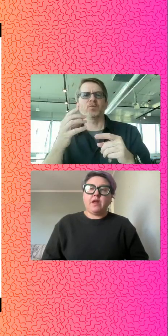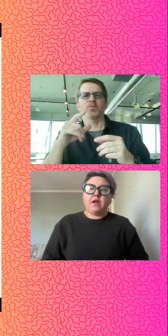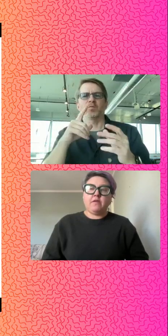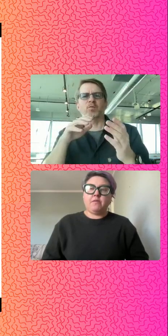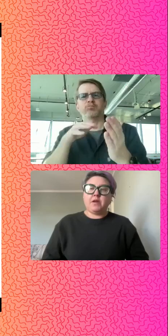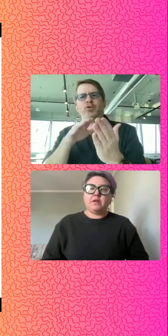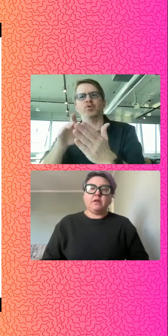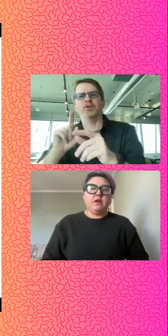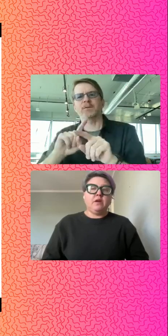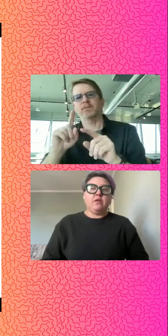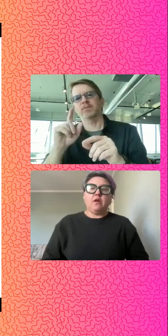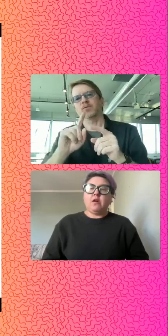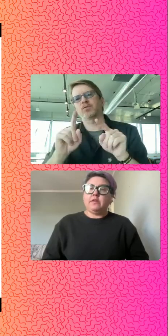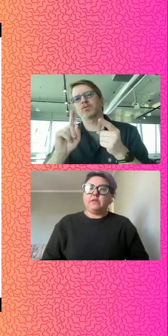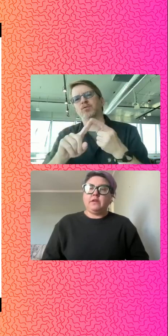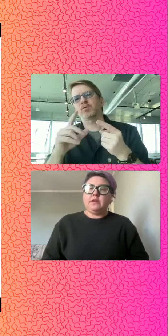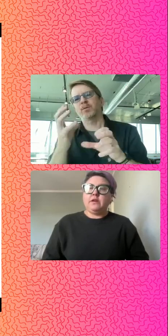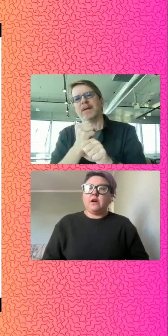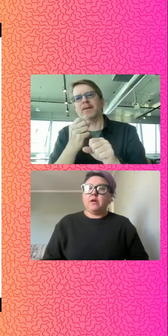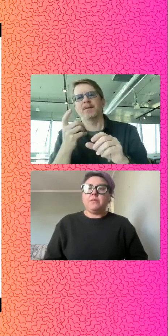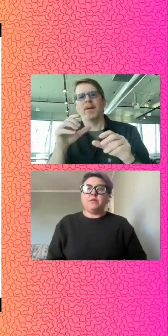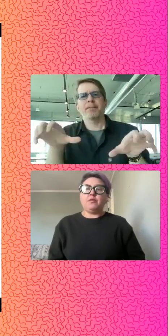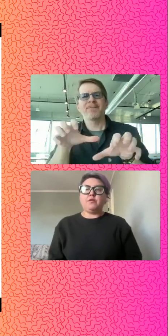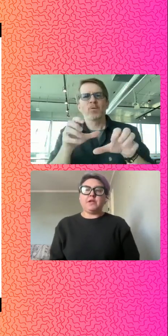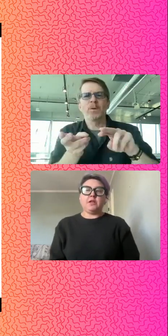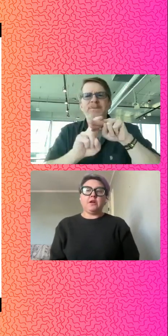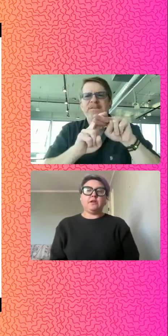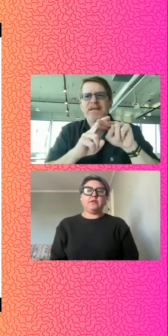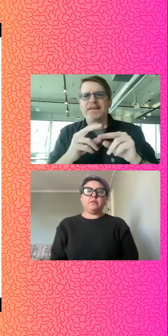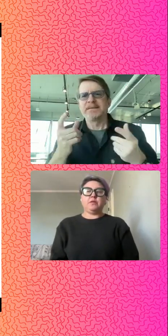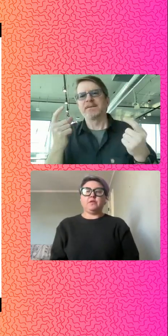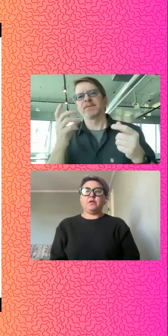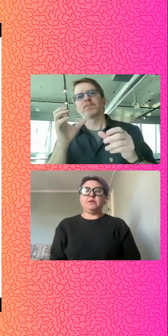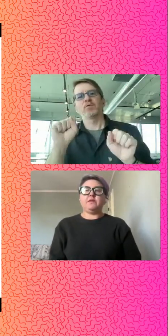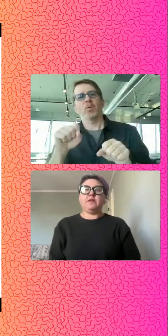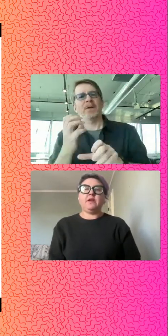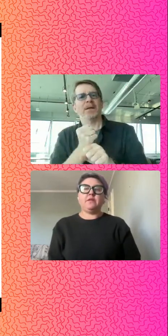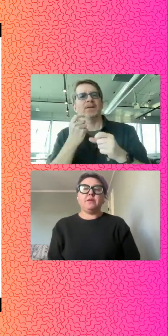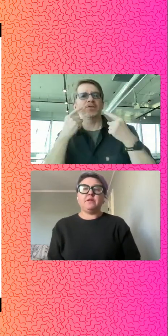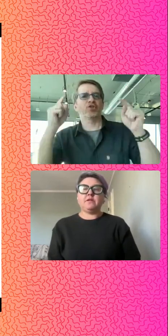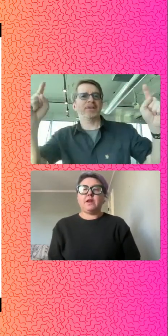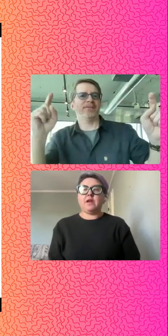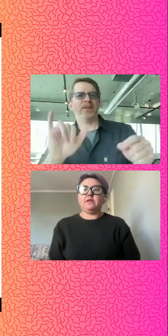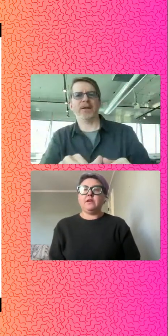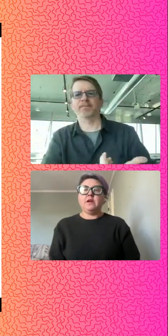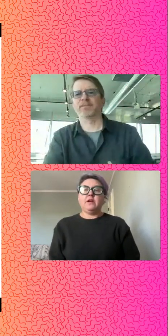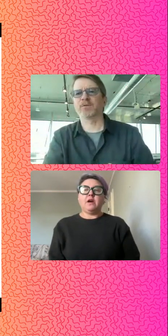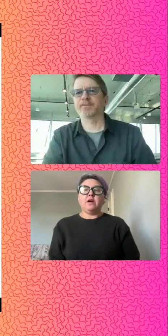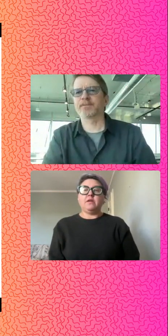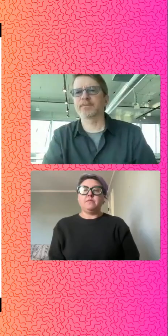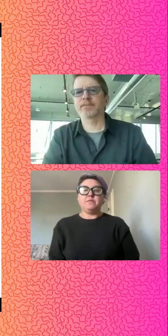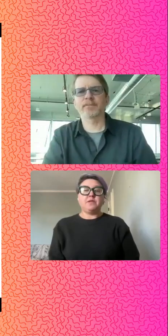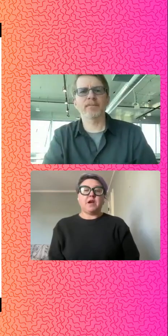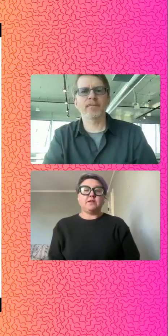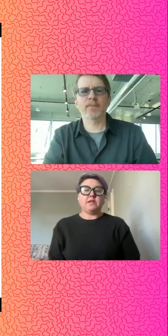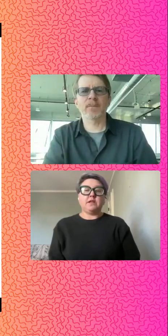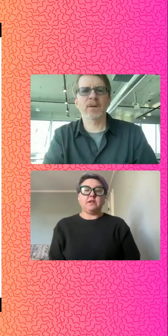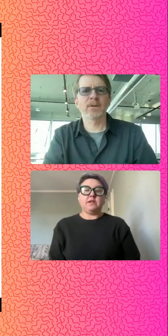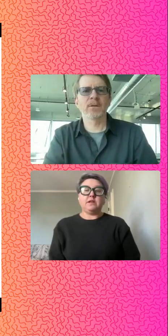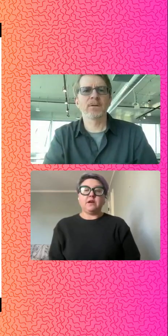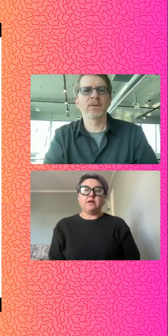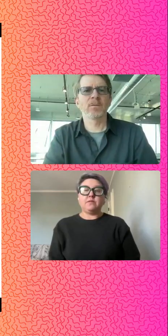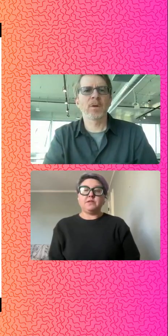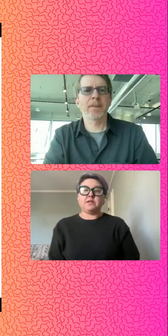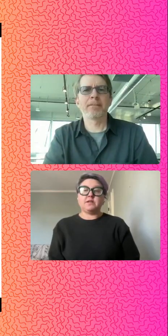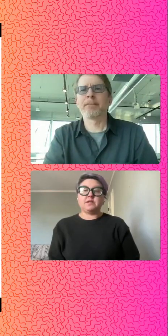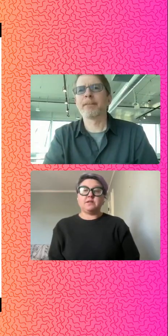but they have been honestly improving a lot, performance enhancements, and um, seeing